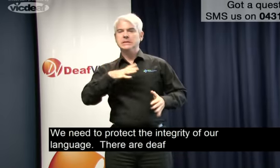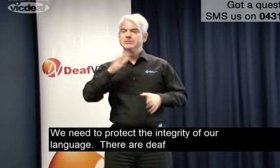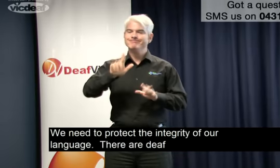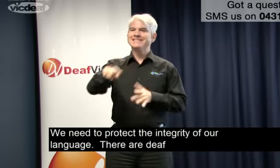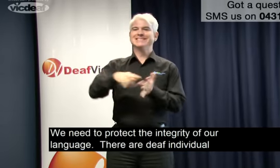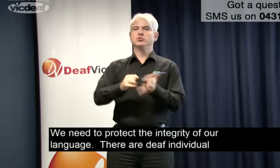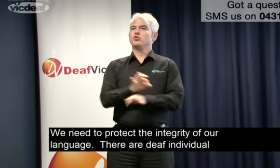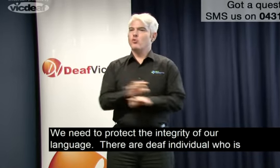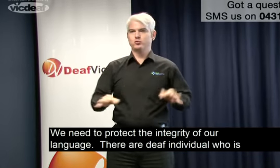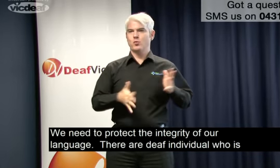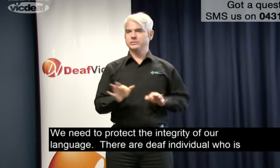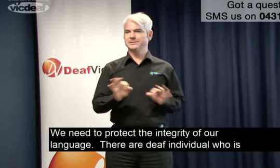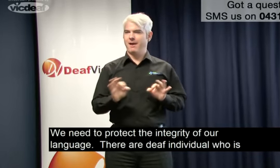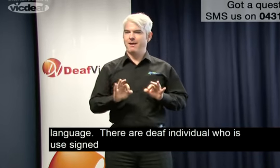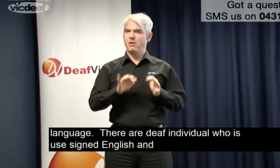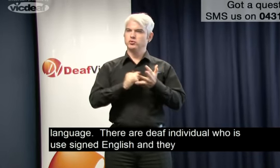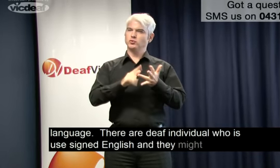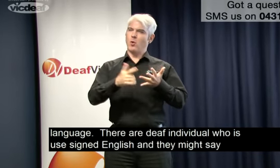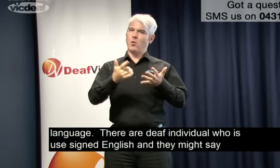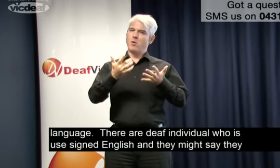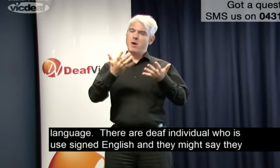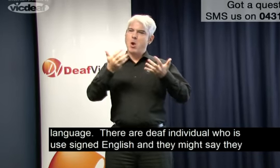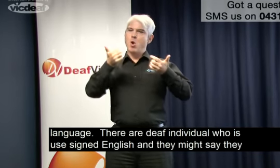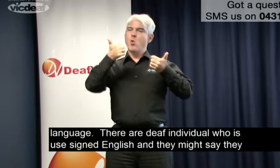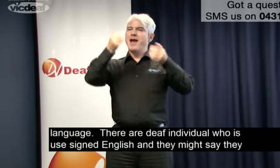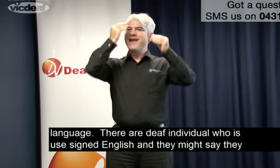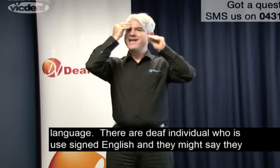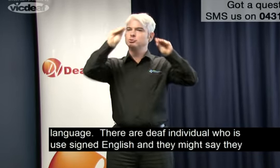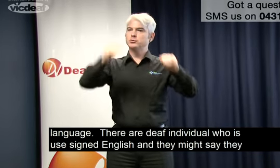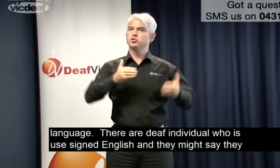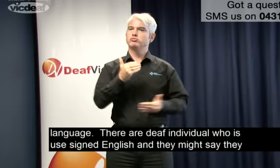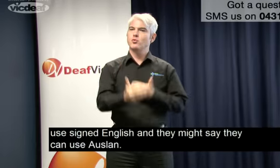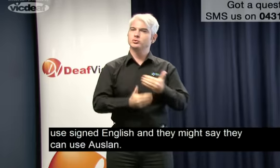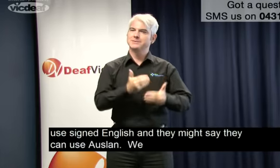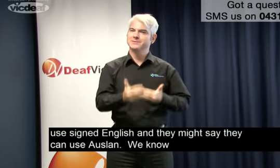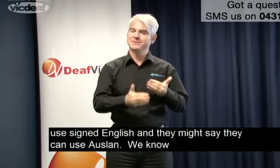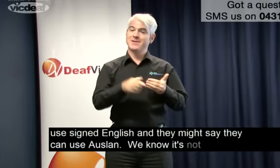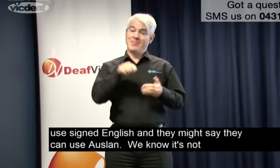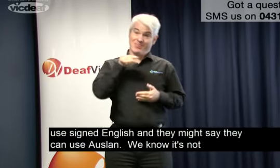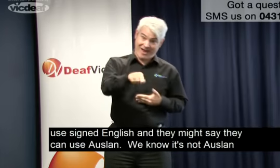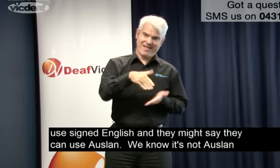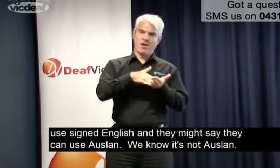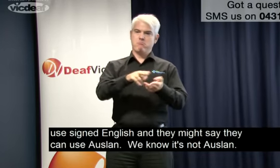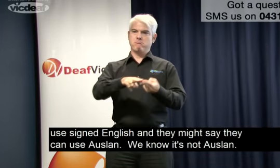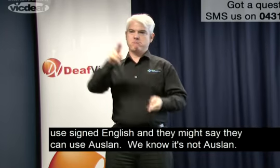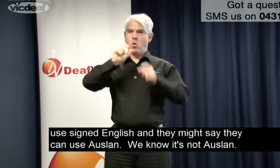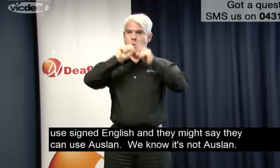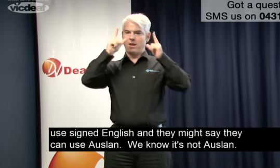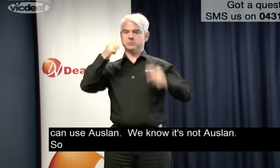am using Auslan in their sign English, and we know it's not Auslan. So how do you prevent that from happening? So it's a good educational tool. And we see this